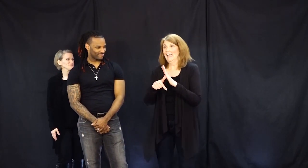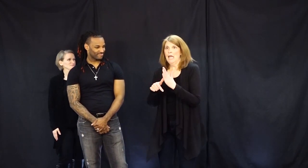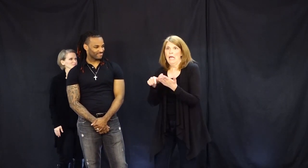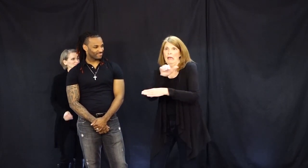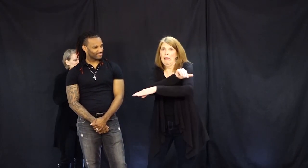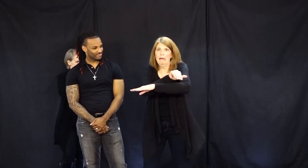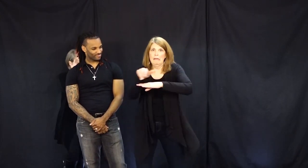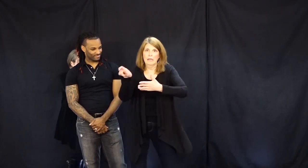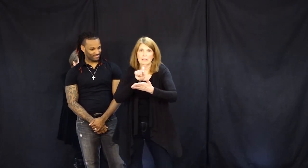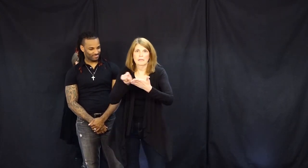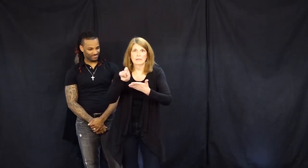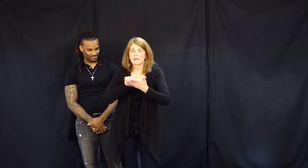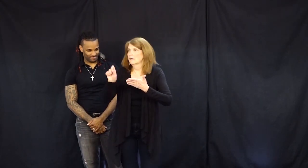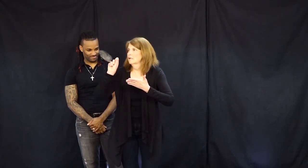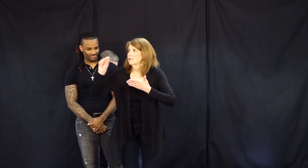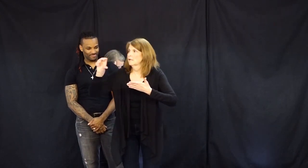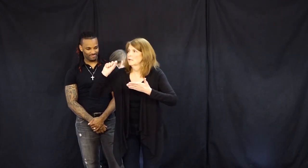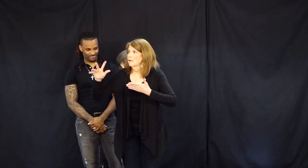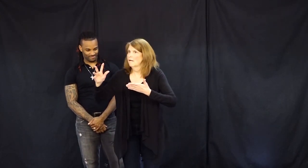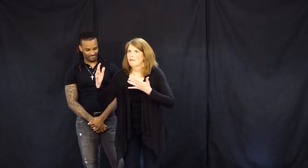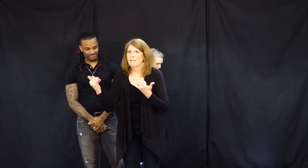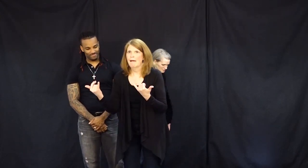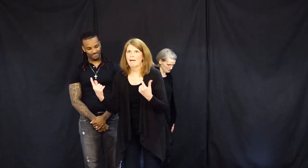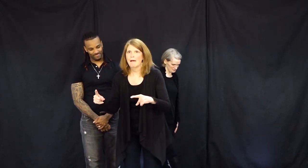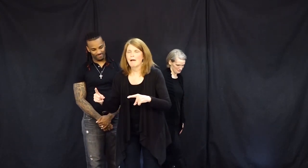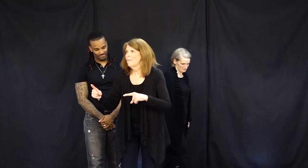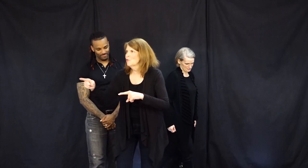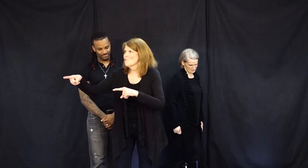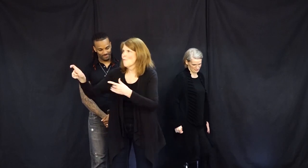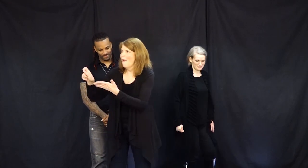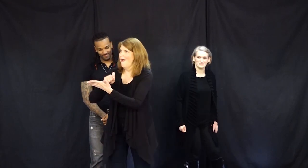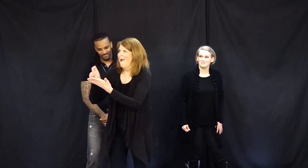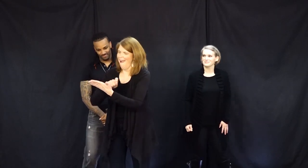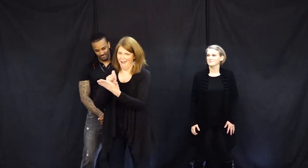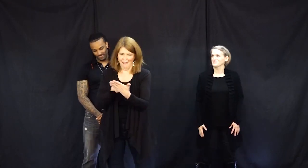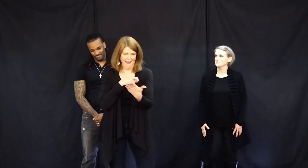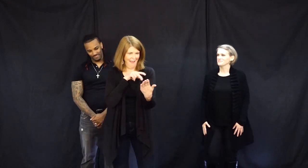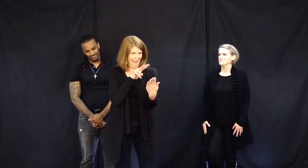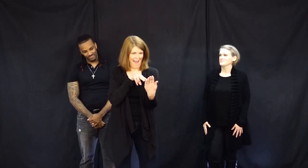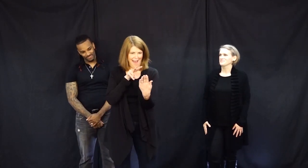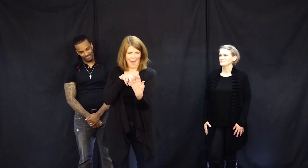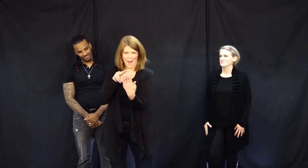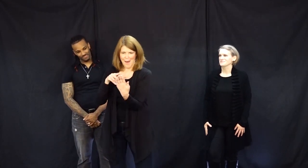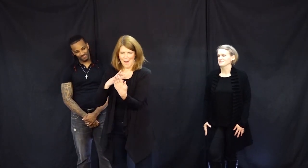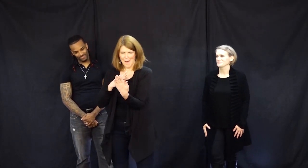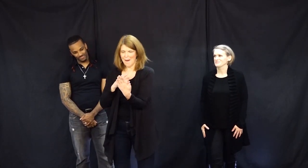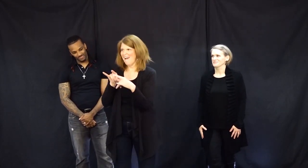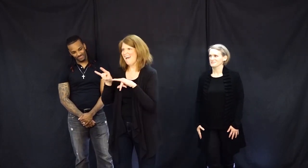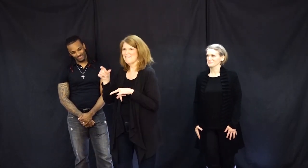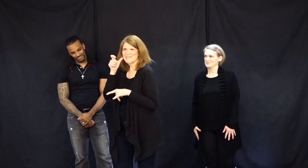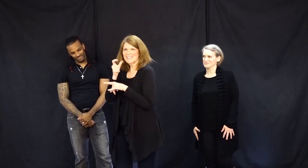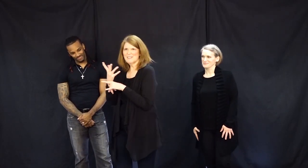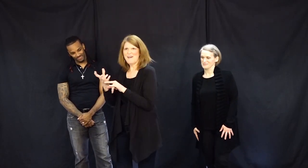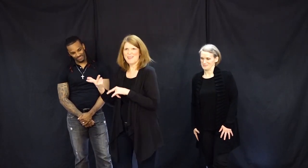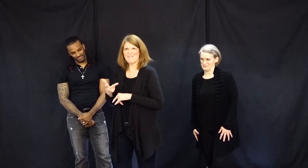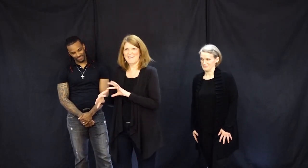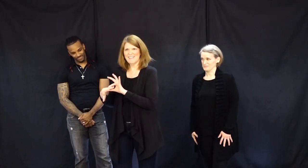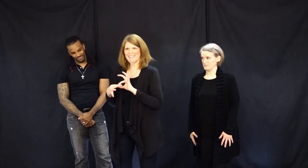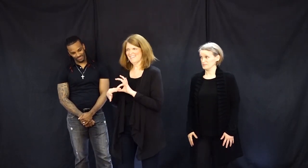letter nightly. Now my life gets better every letter that you write me. Laughing at my sister cause she wants to form a harem. I'm just saying,